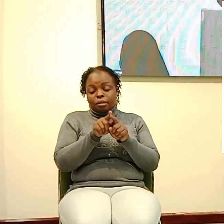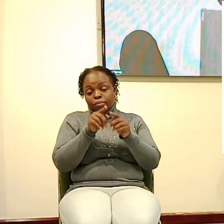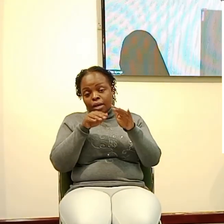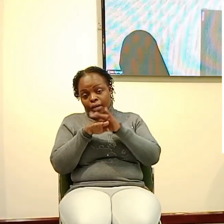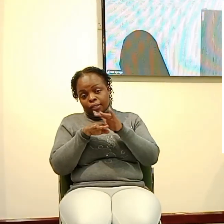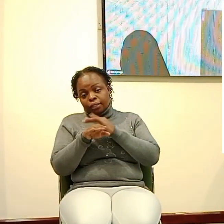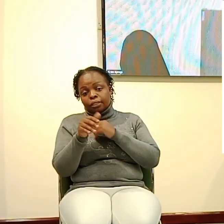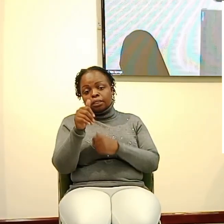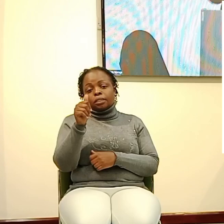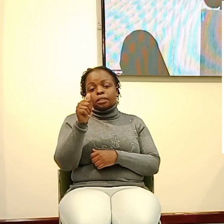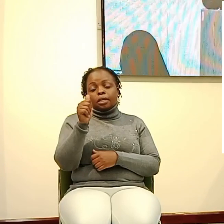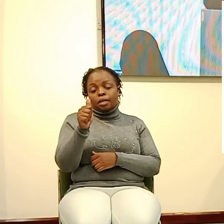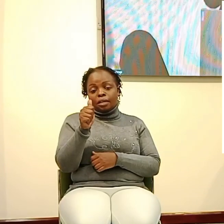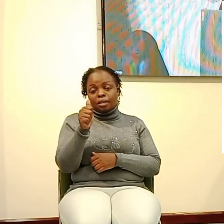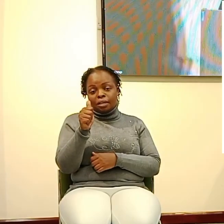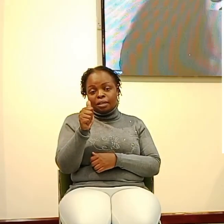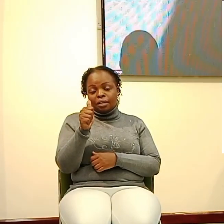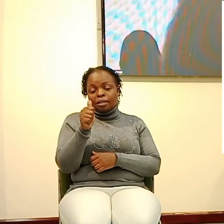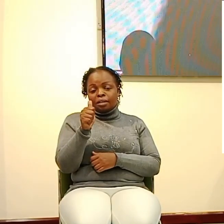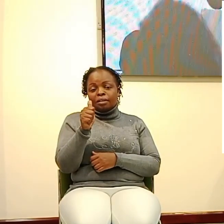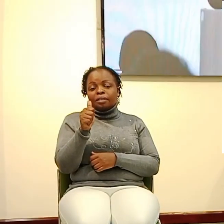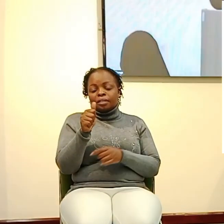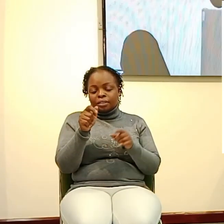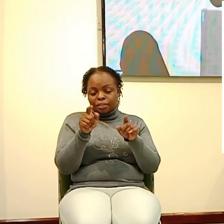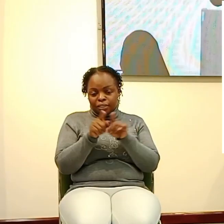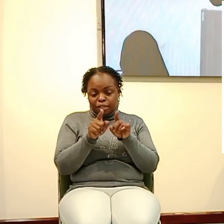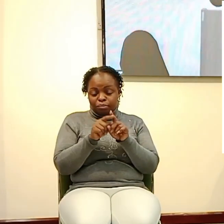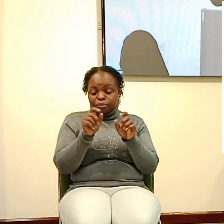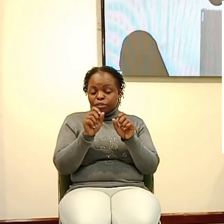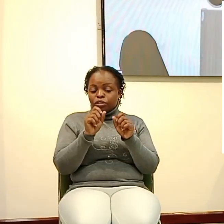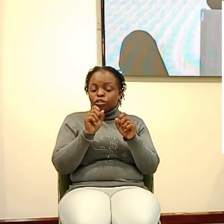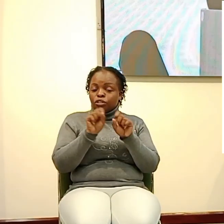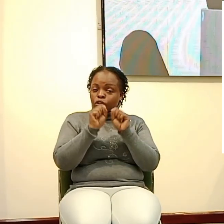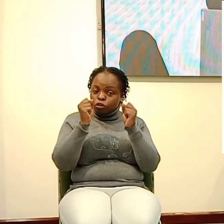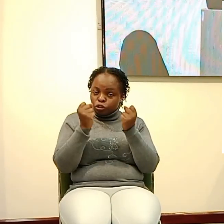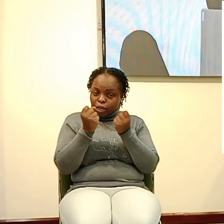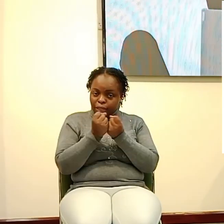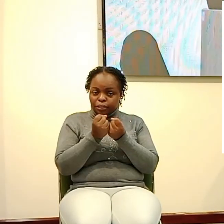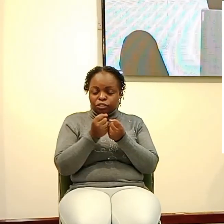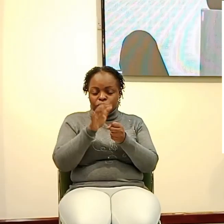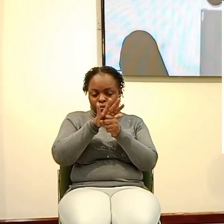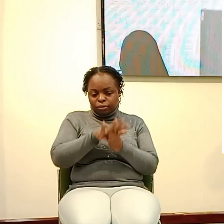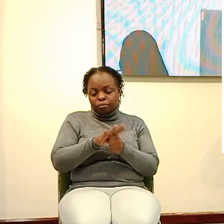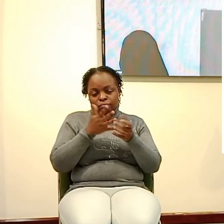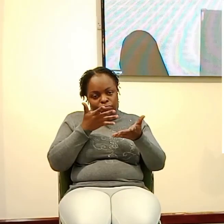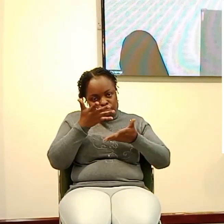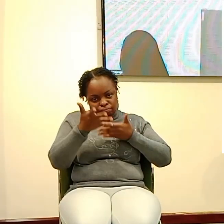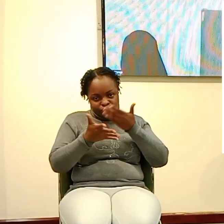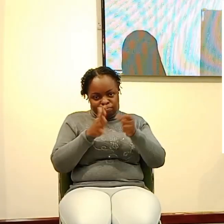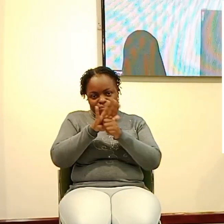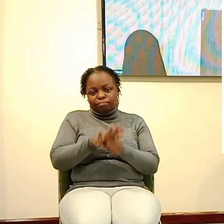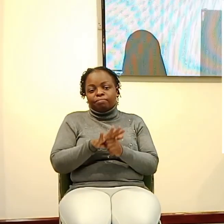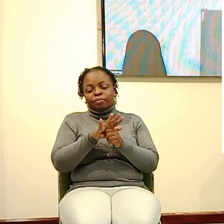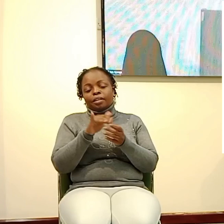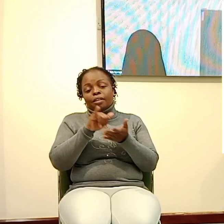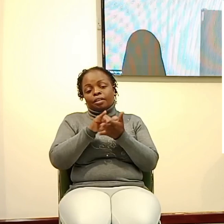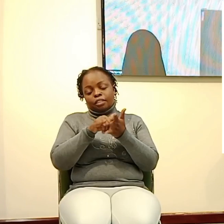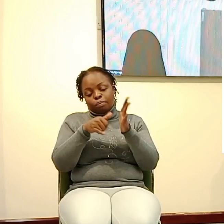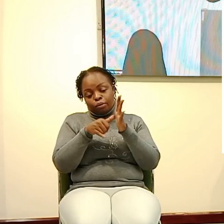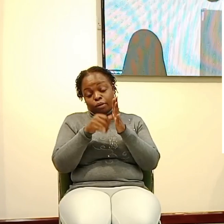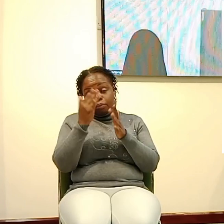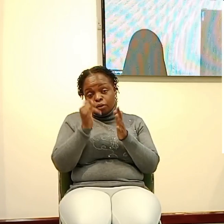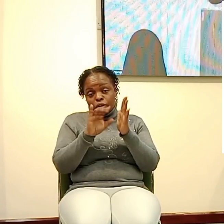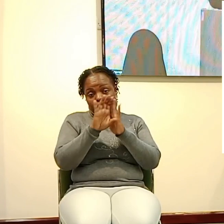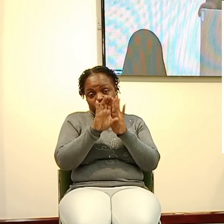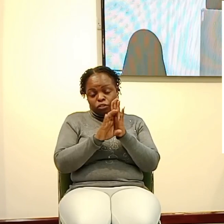is there. But socialization bias has become a problem because while the Constitution says we must have